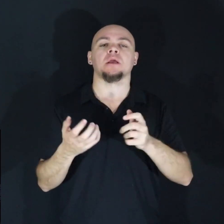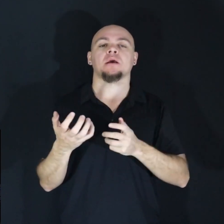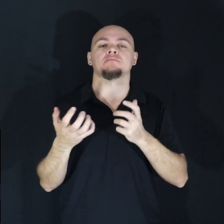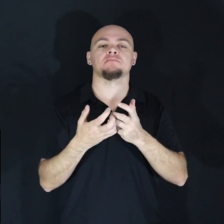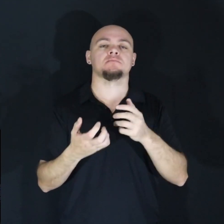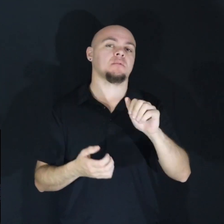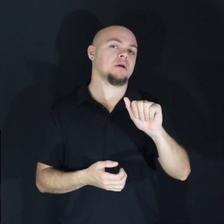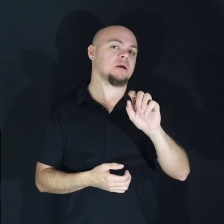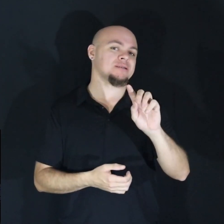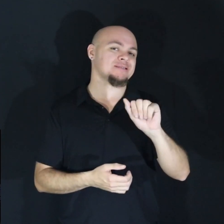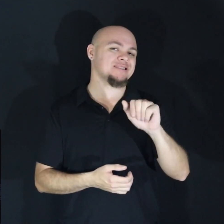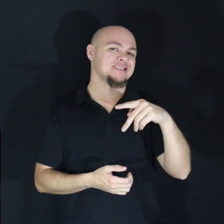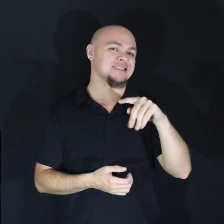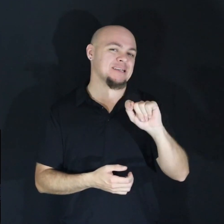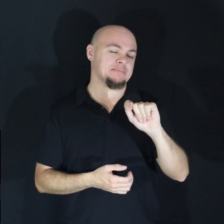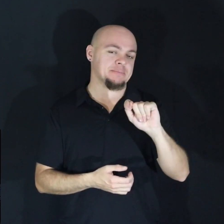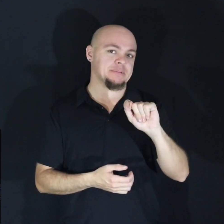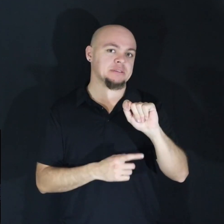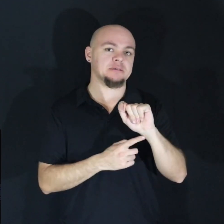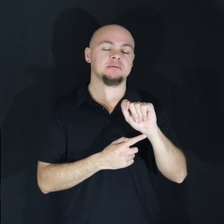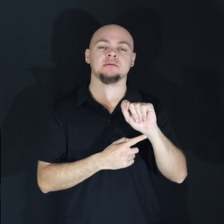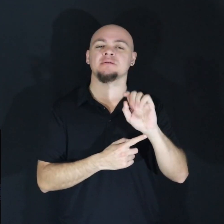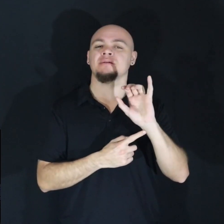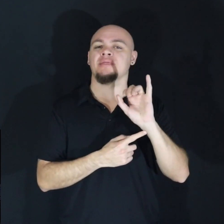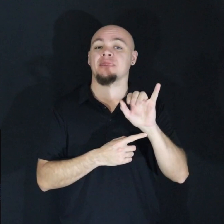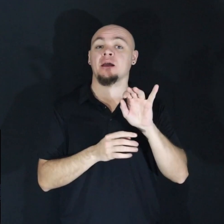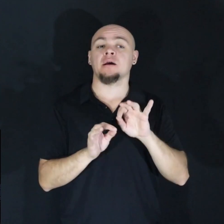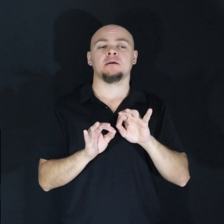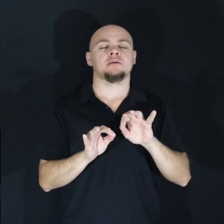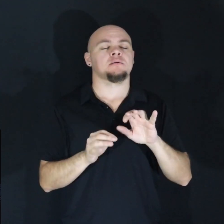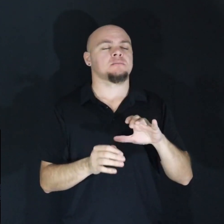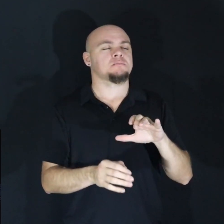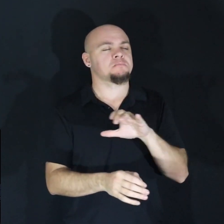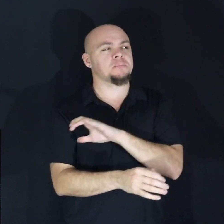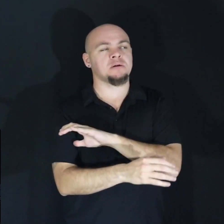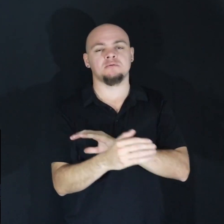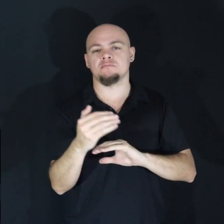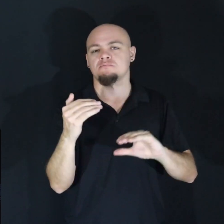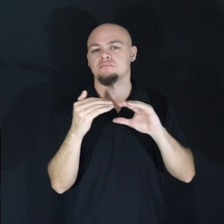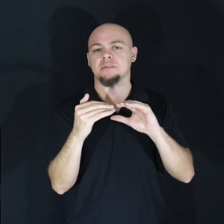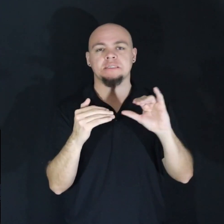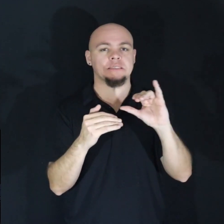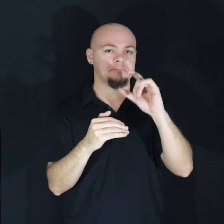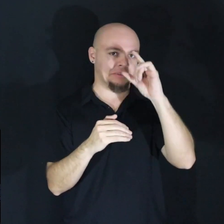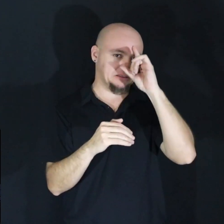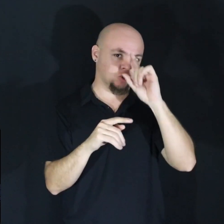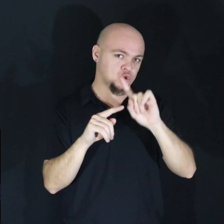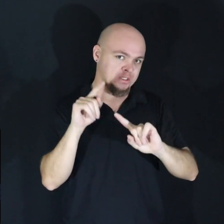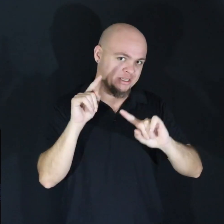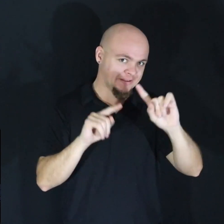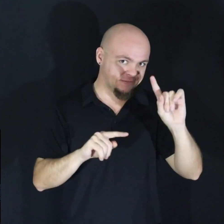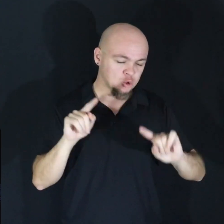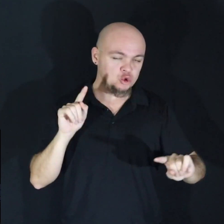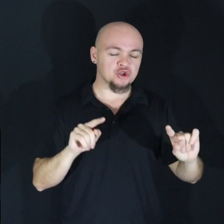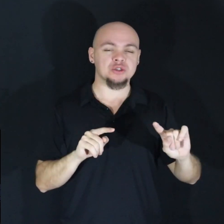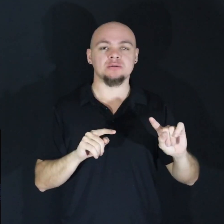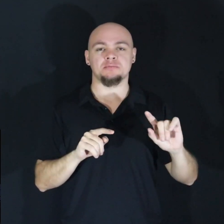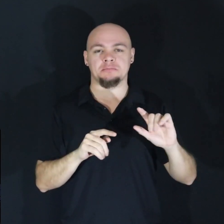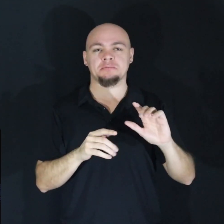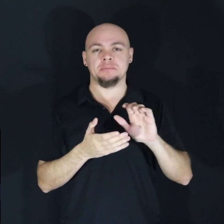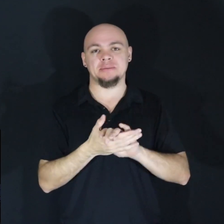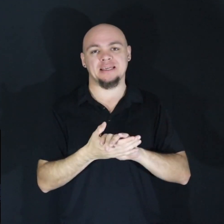adapt. And I think that's just as powerful as being neurodivergent and getting